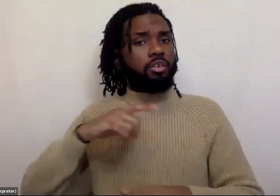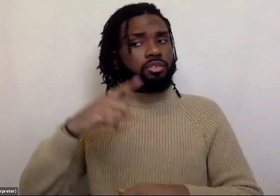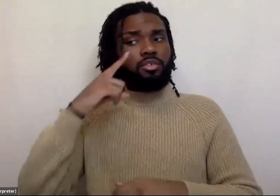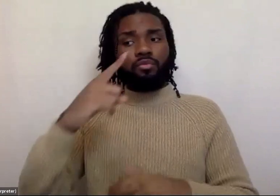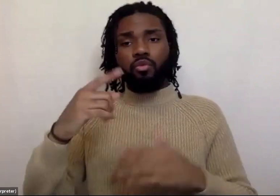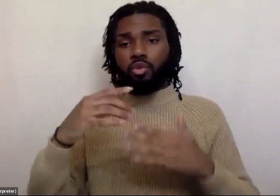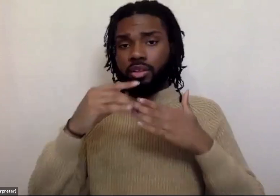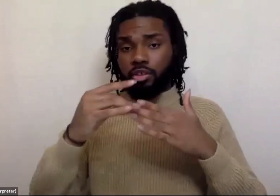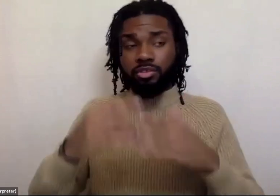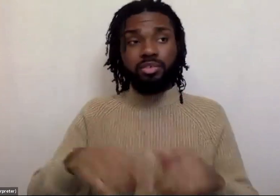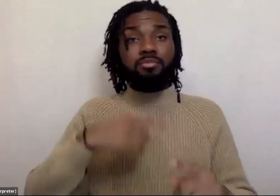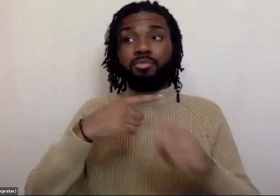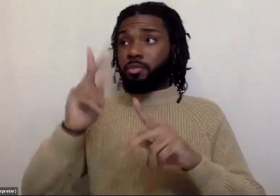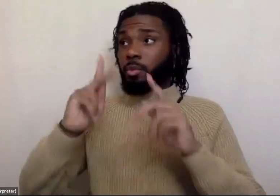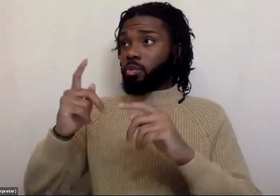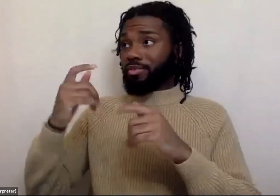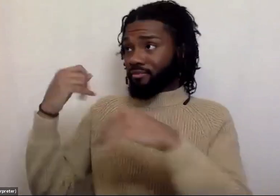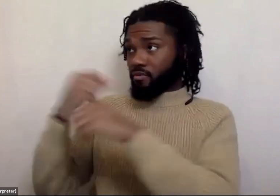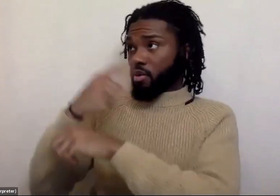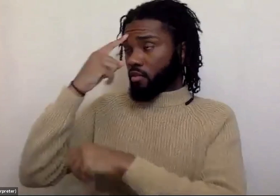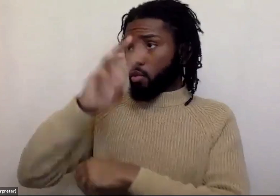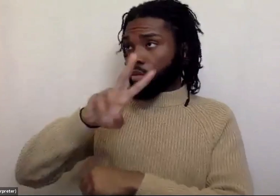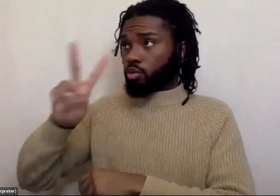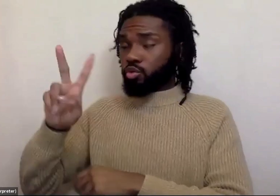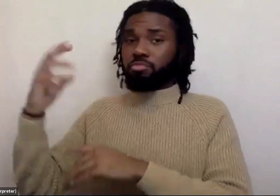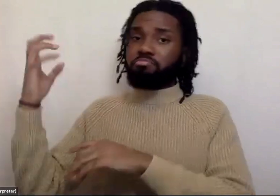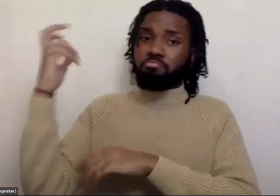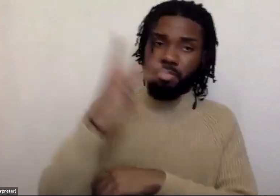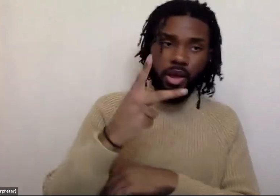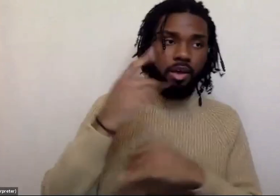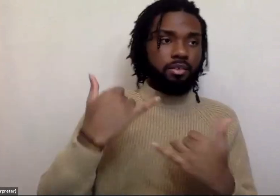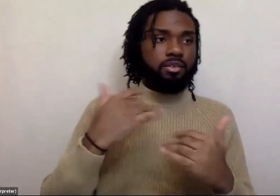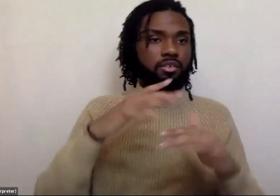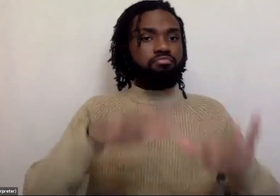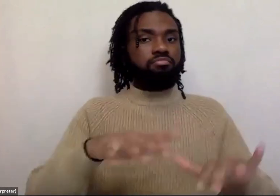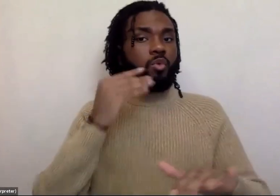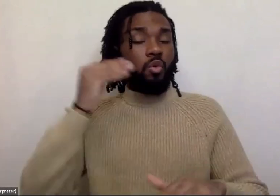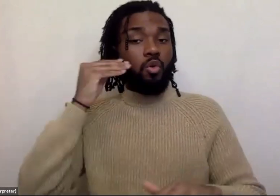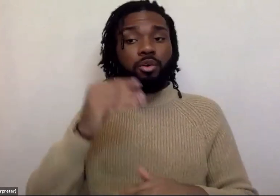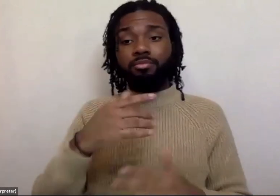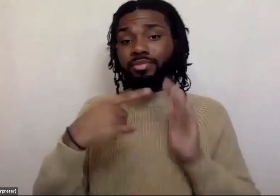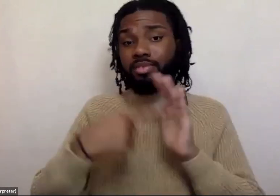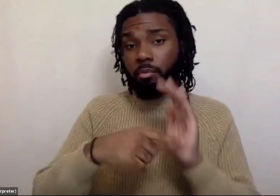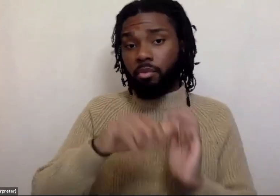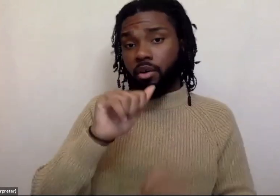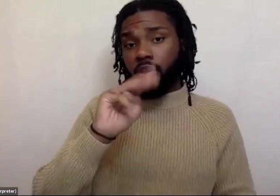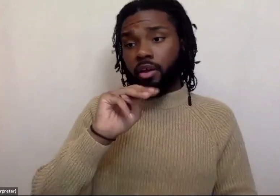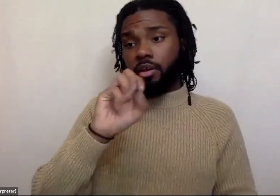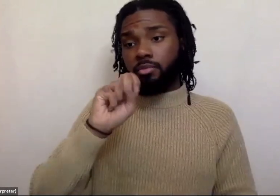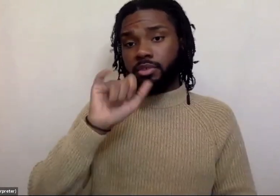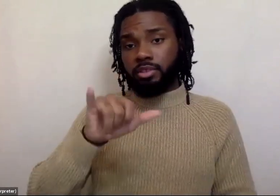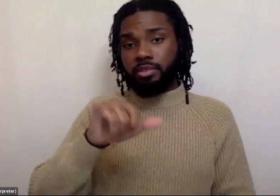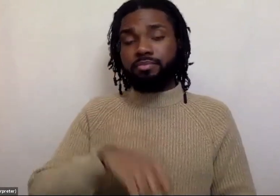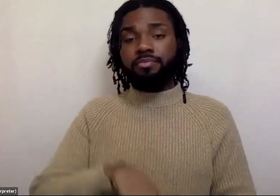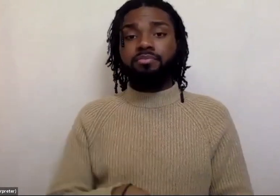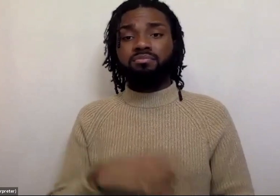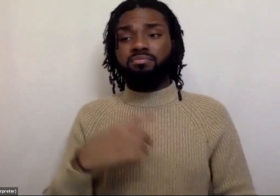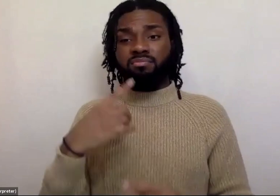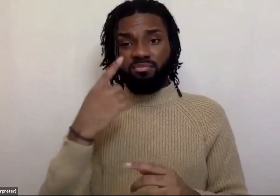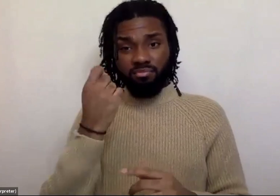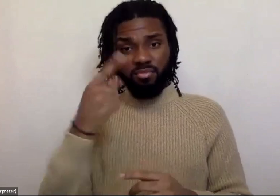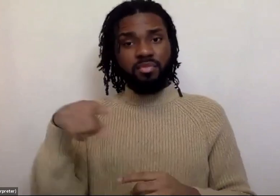returning Black World War II vets, like Medgar Evers, like Amzie, and they had formed